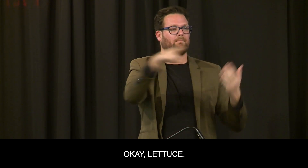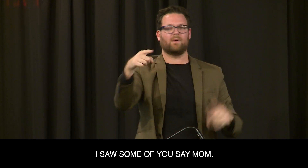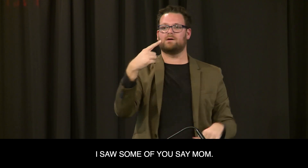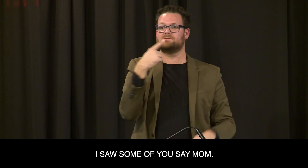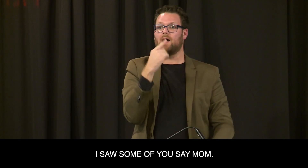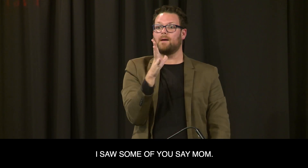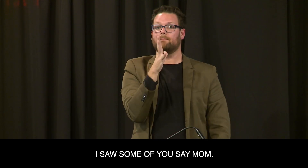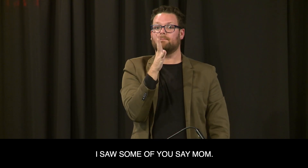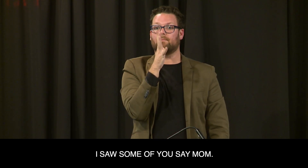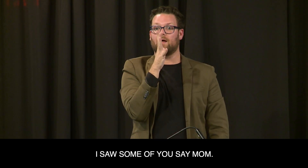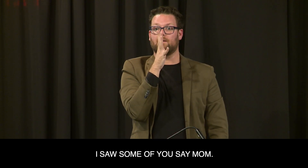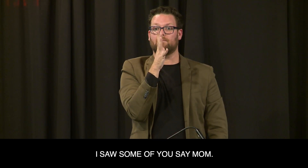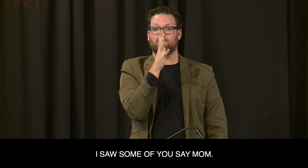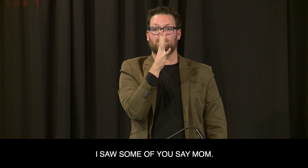I saw some of you say, Mom.